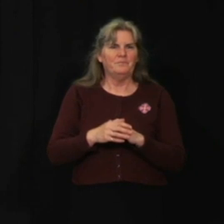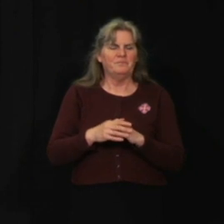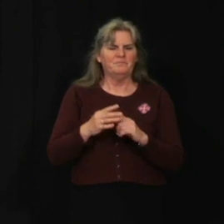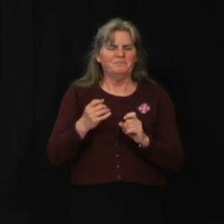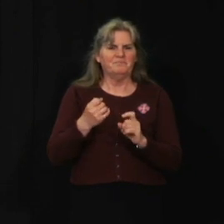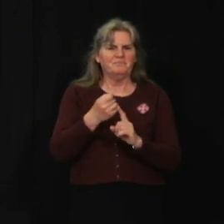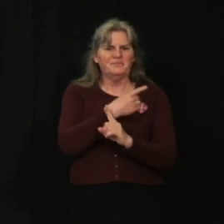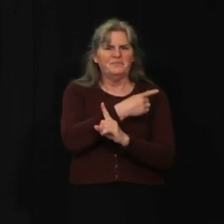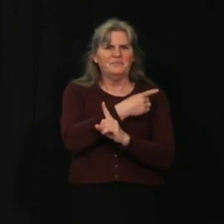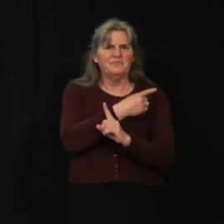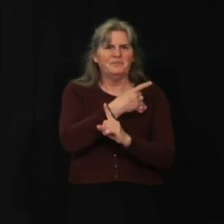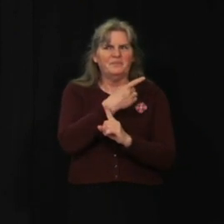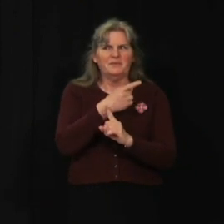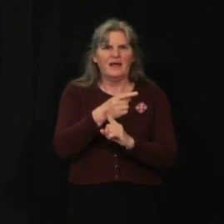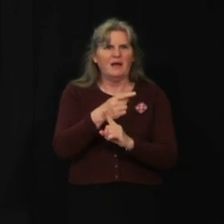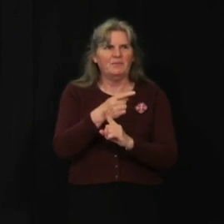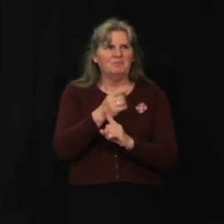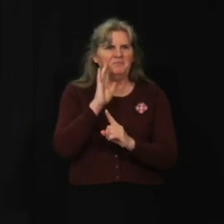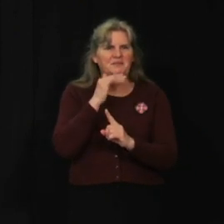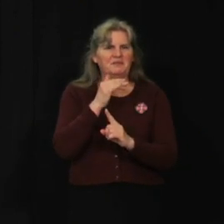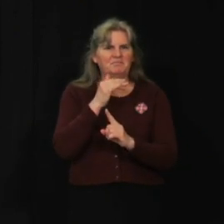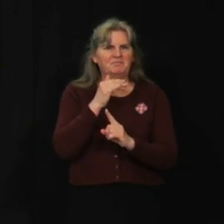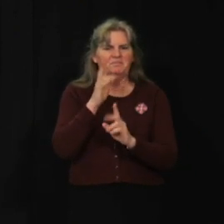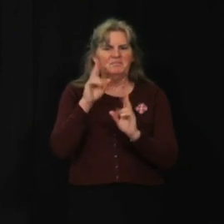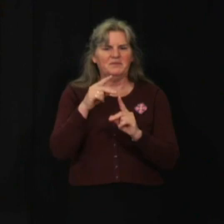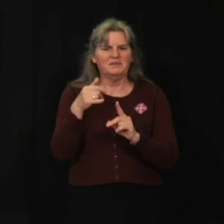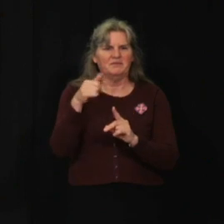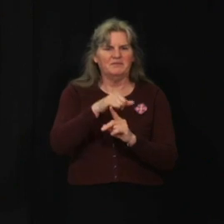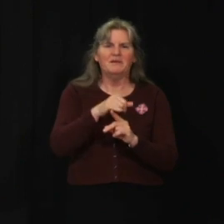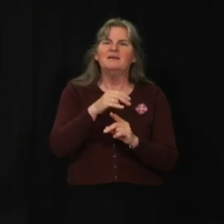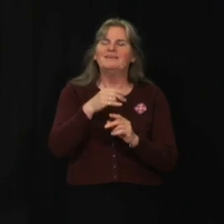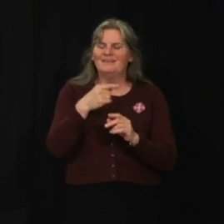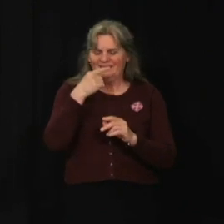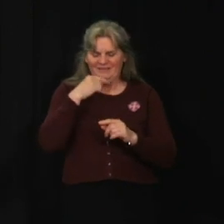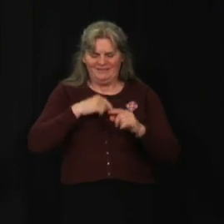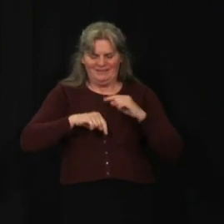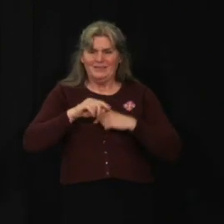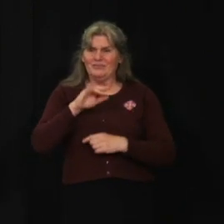Oh. Thank you. There you go. He finished his call. Sorry, Jane, can you give us that one more